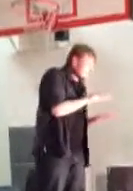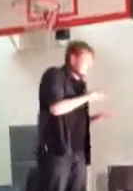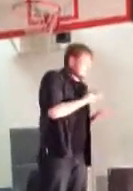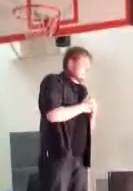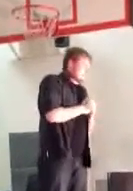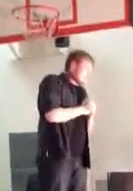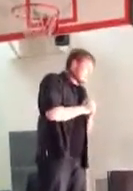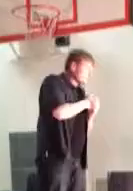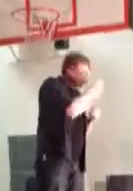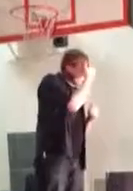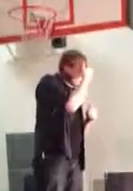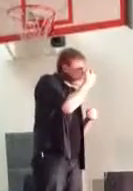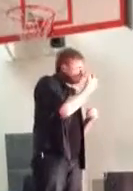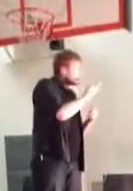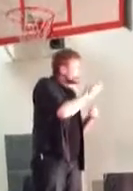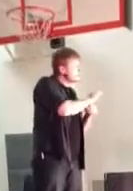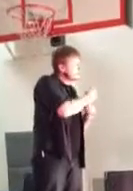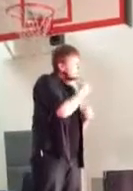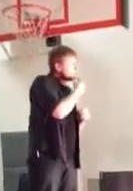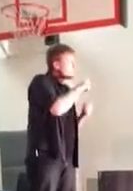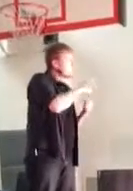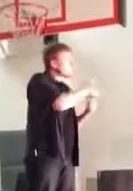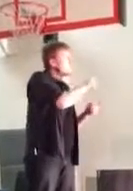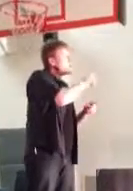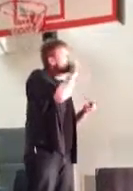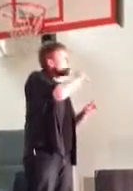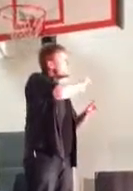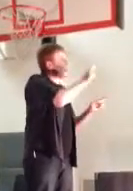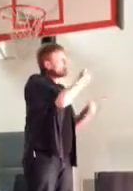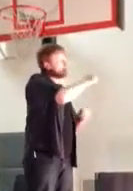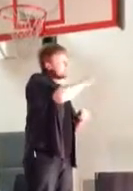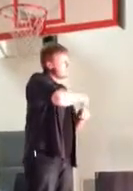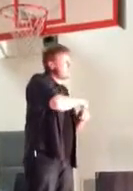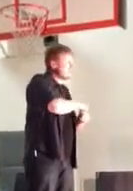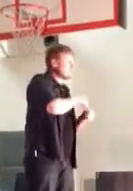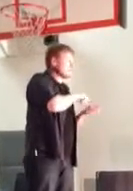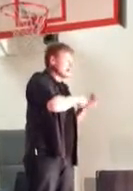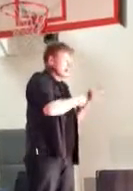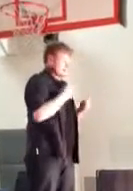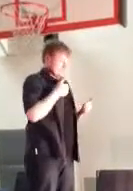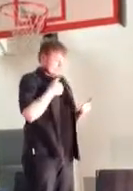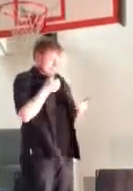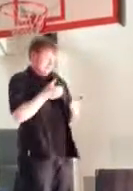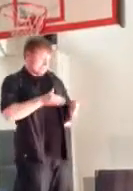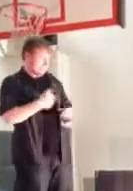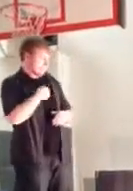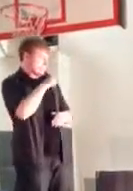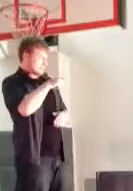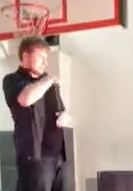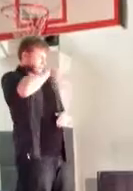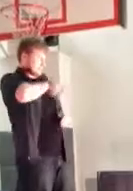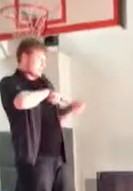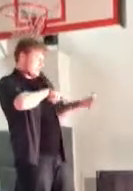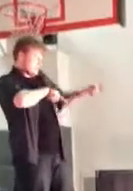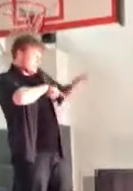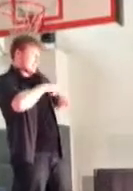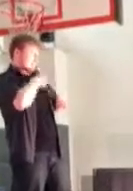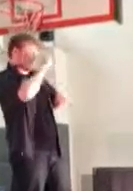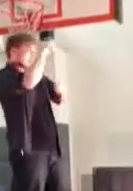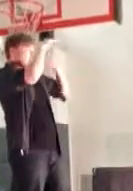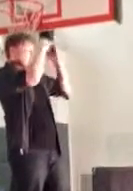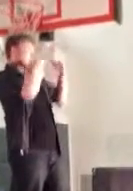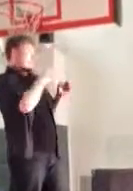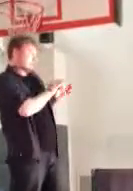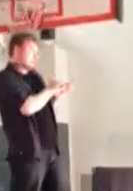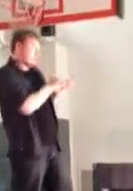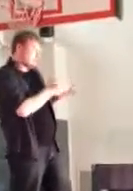No, Amanda, I have to inform you. You know how the church always says you gotta be ready at any time? Well, I might need you